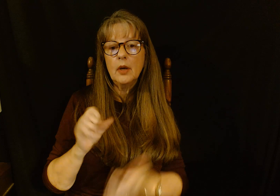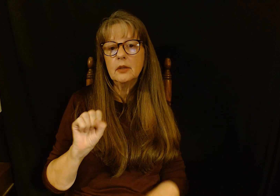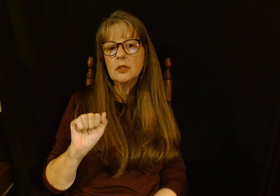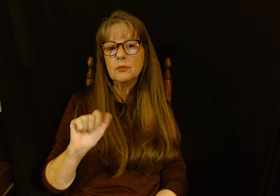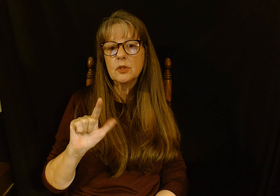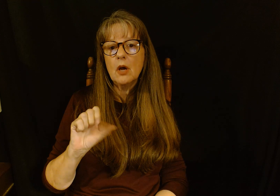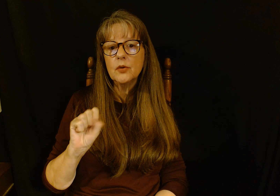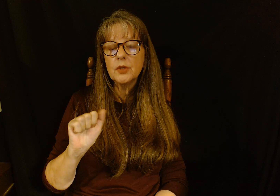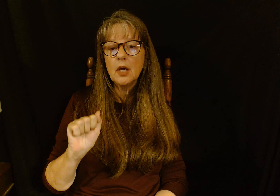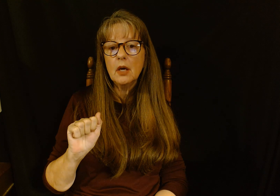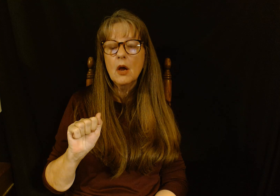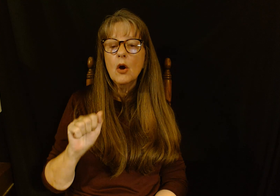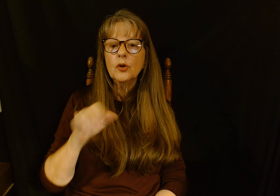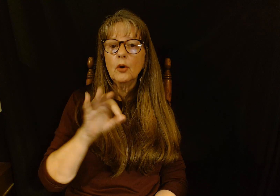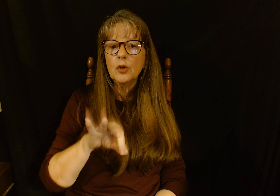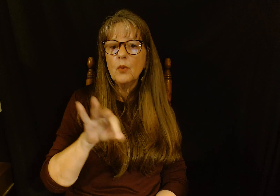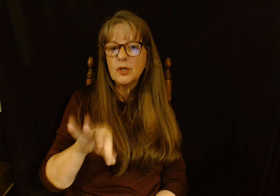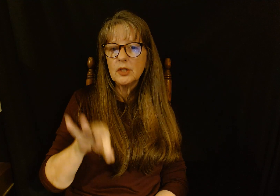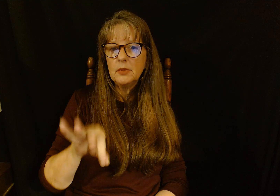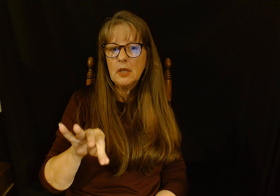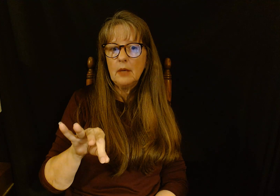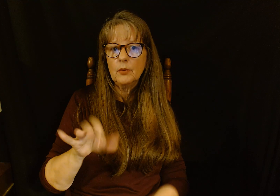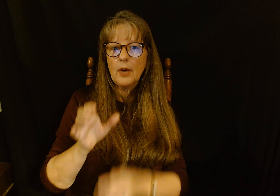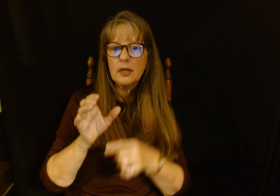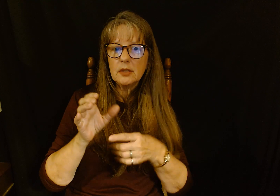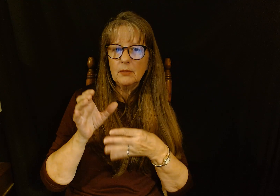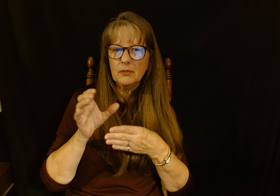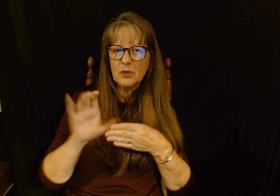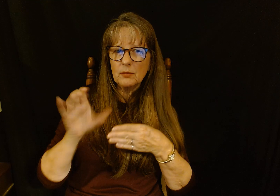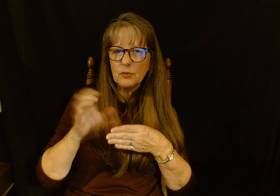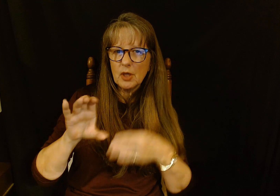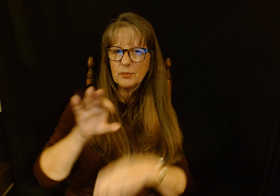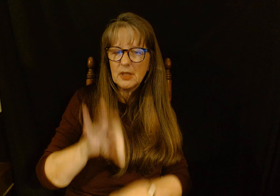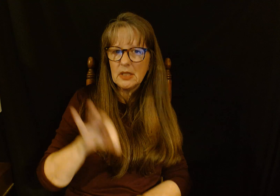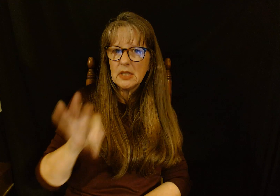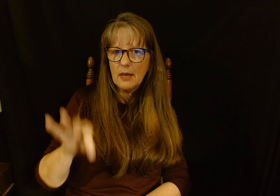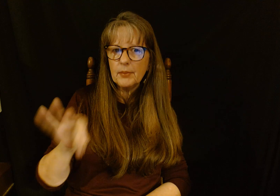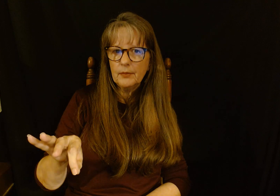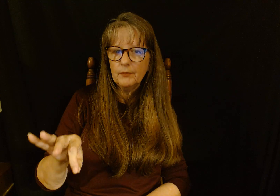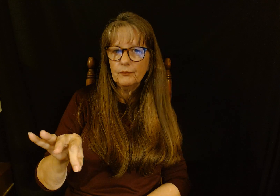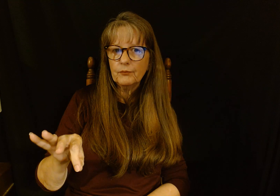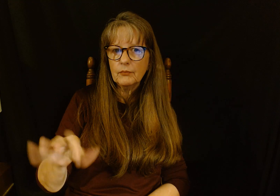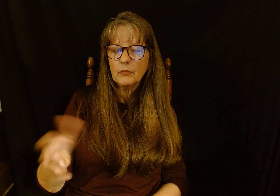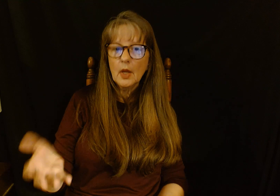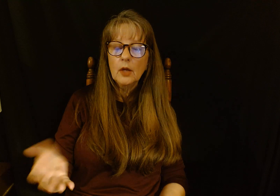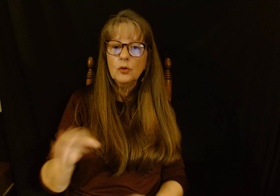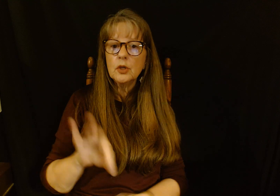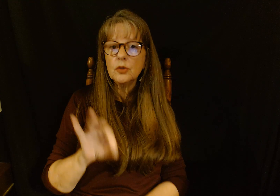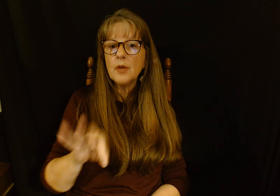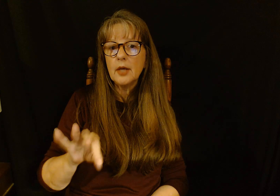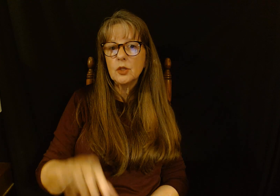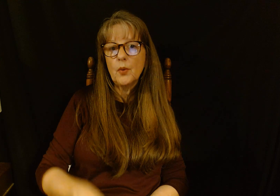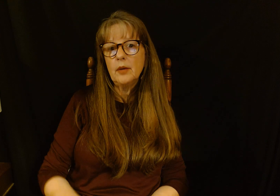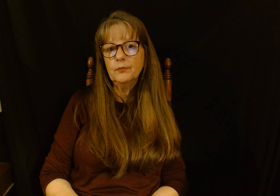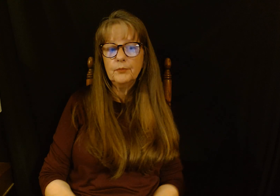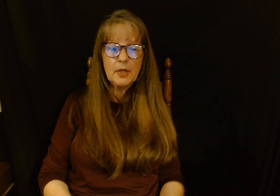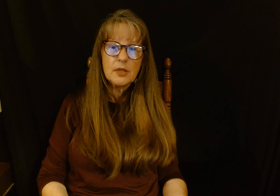some salsa, or you want some dip, right? Some chips and dip. You can do that as well. because they have